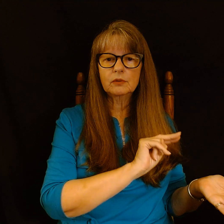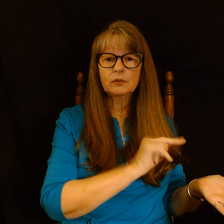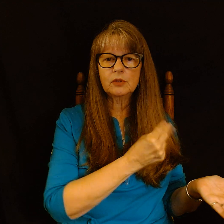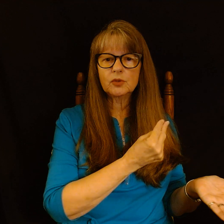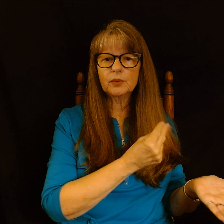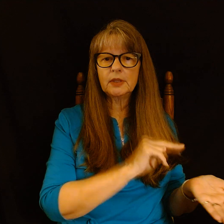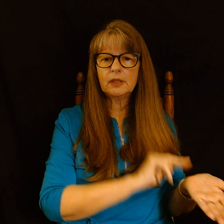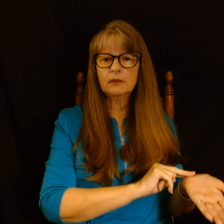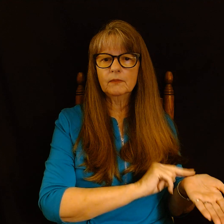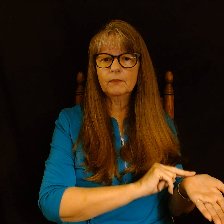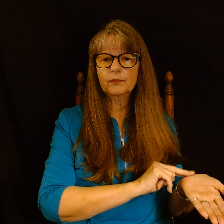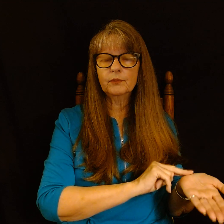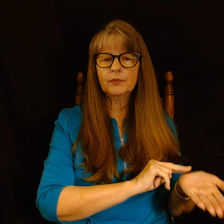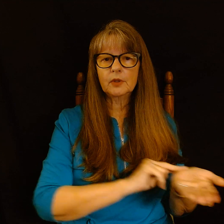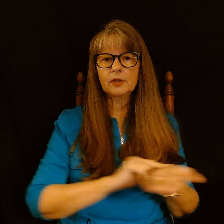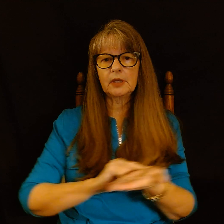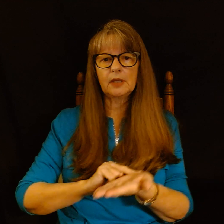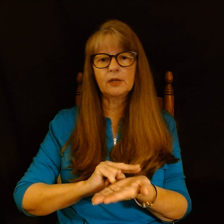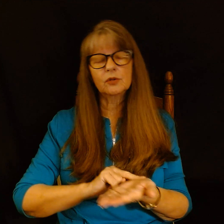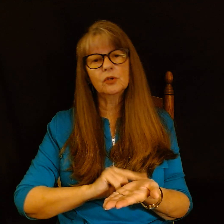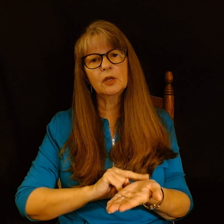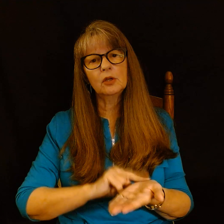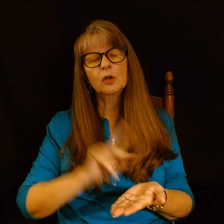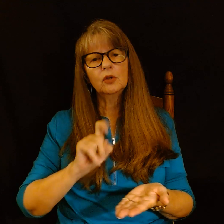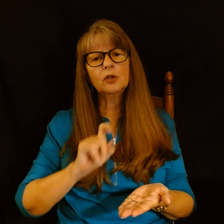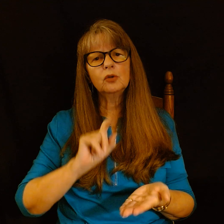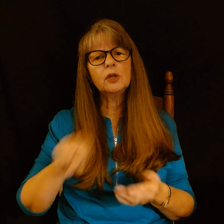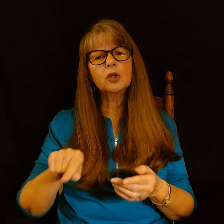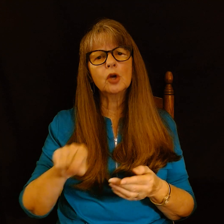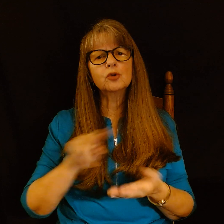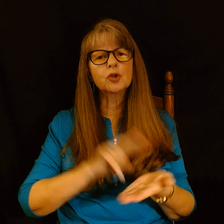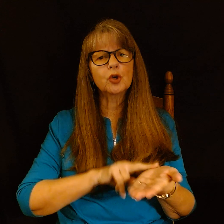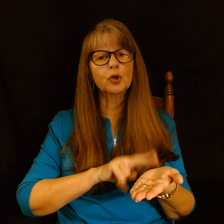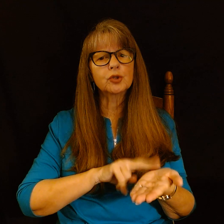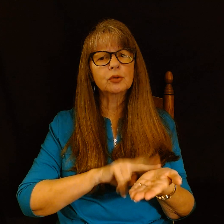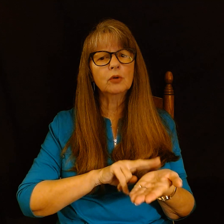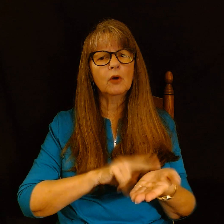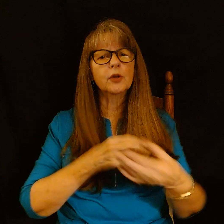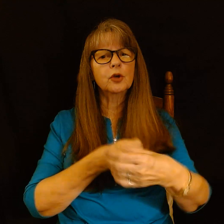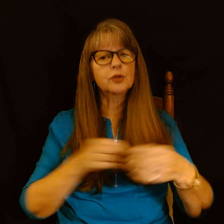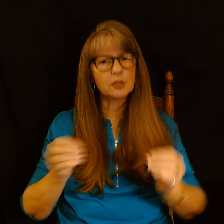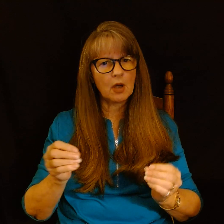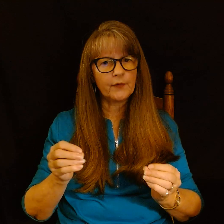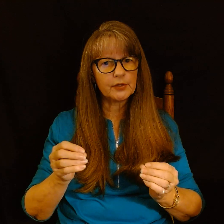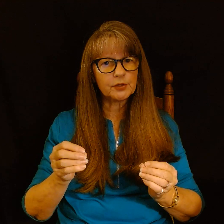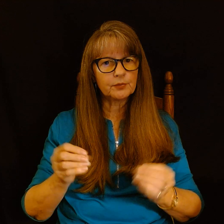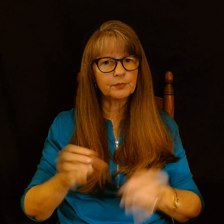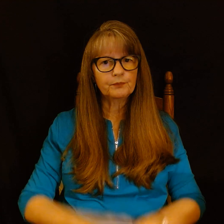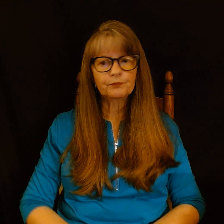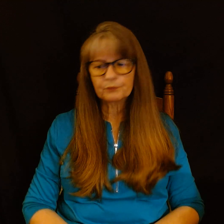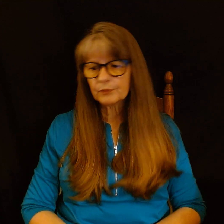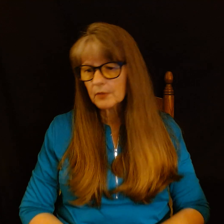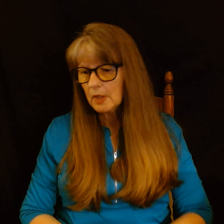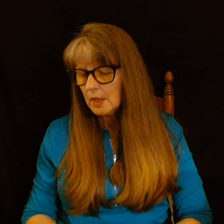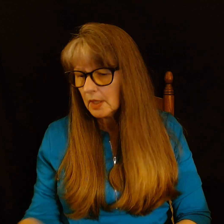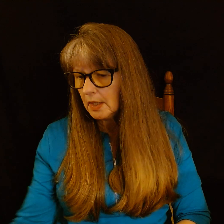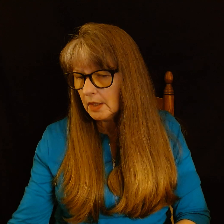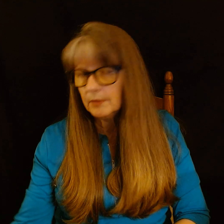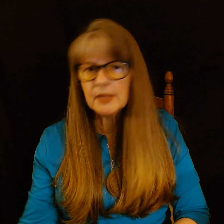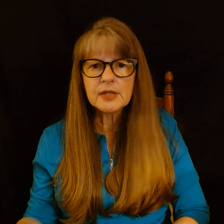It's really looks like that. You need to go to the nurse or the nurse's office. And that's